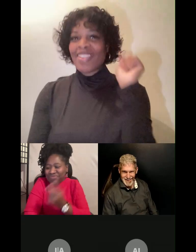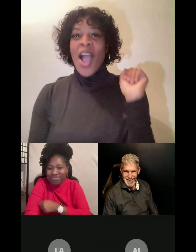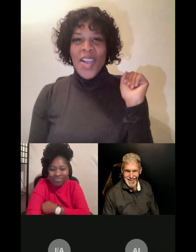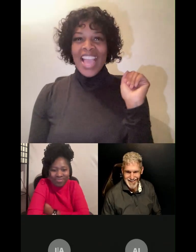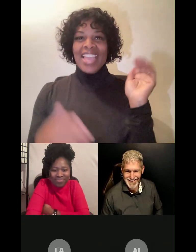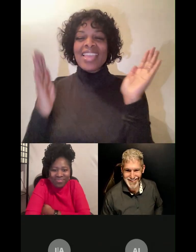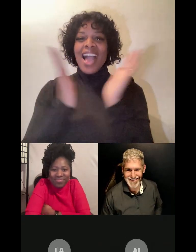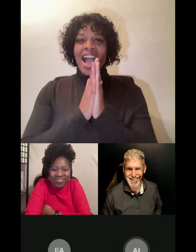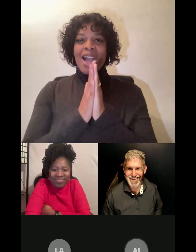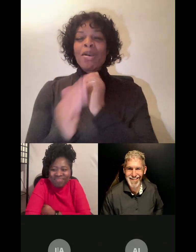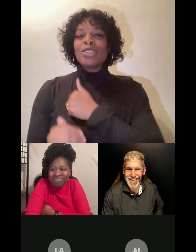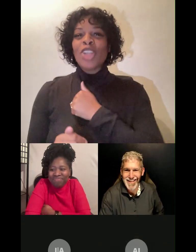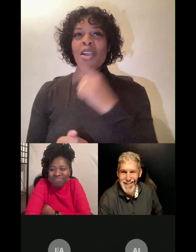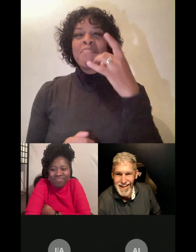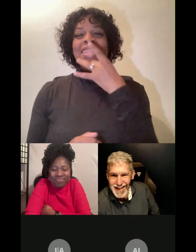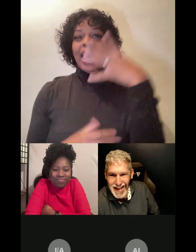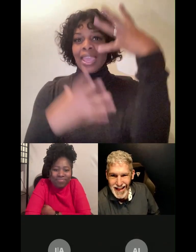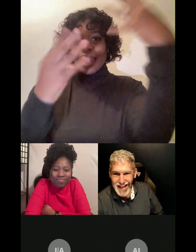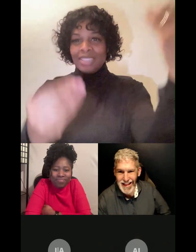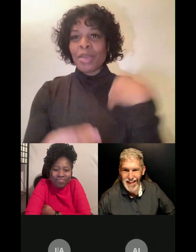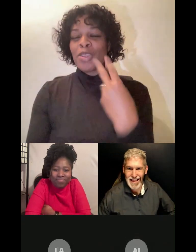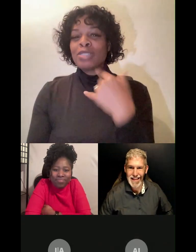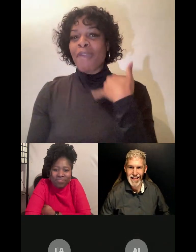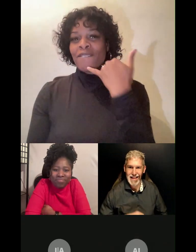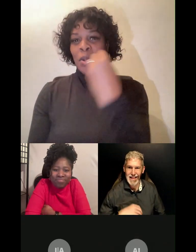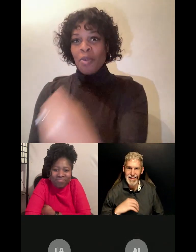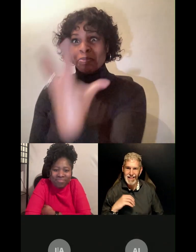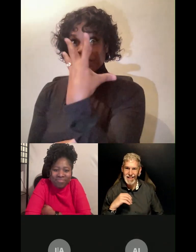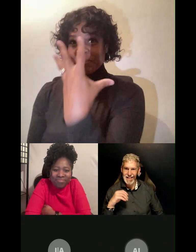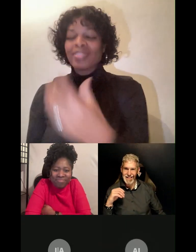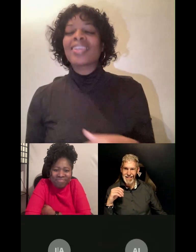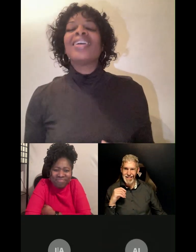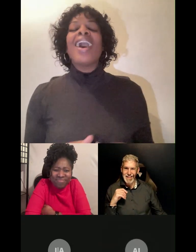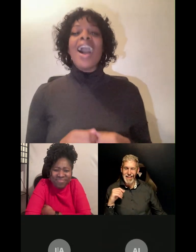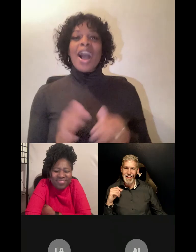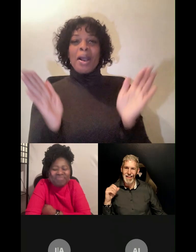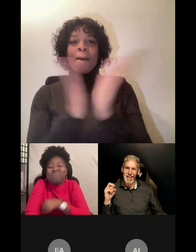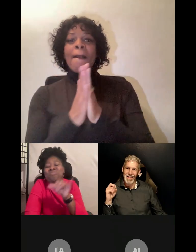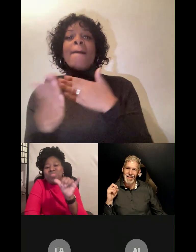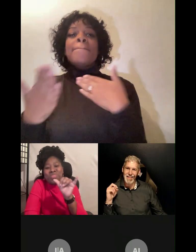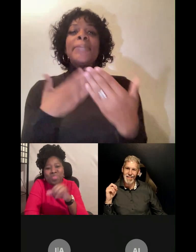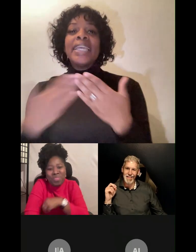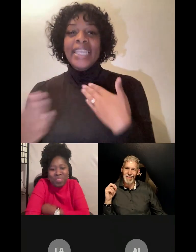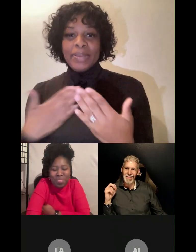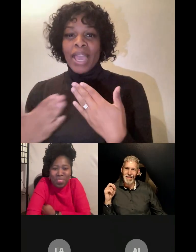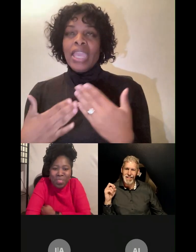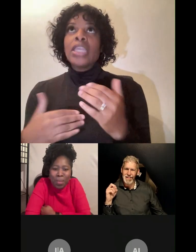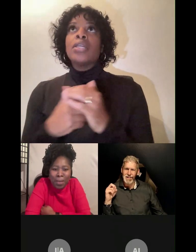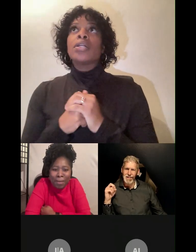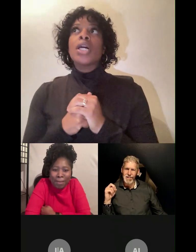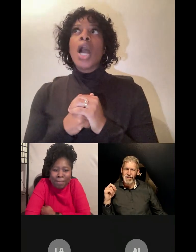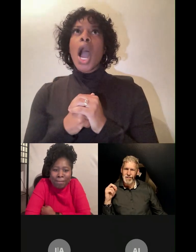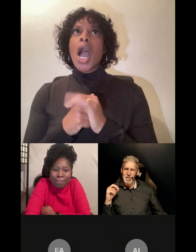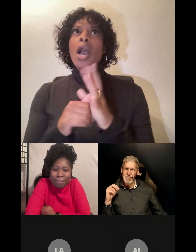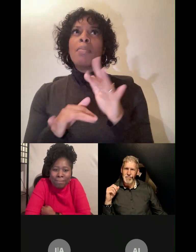Go ahead, Katrina. Okay. I'm like, let me use my phone. Ah, but